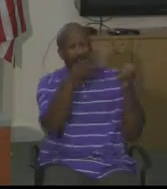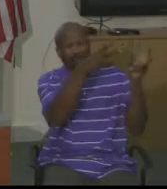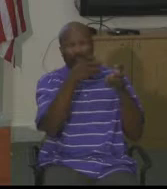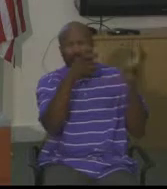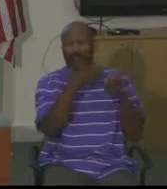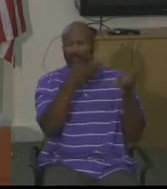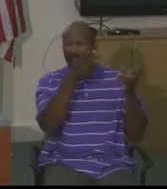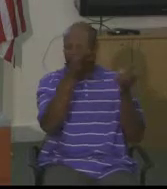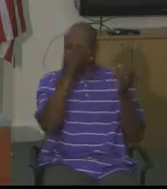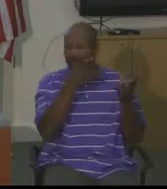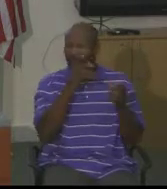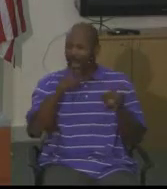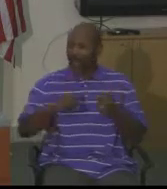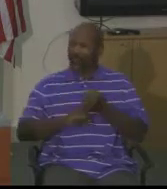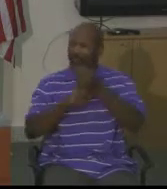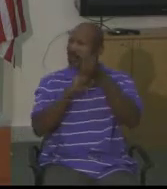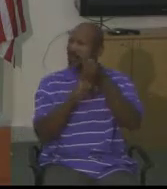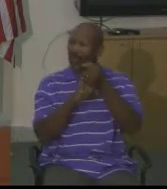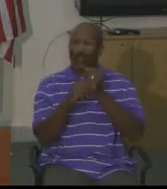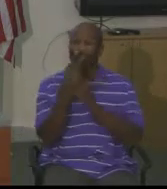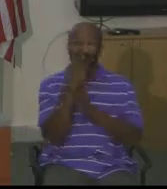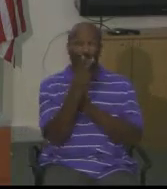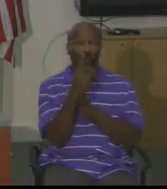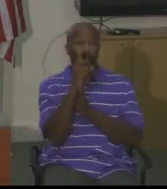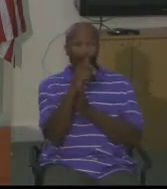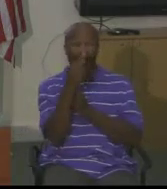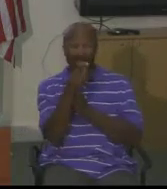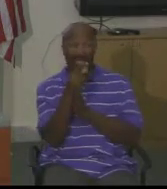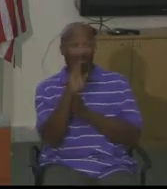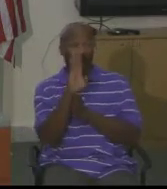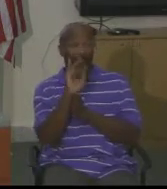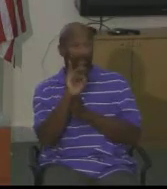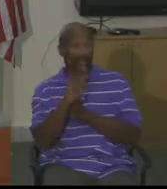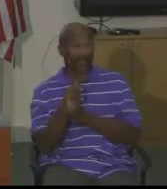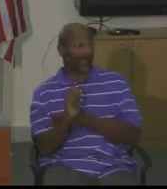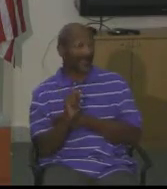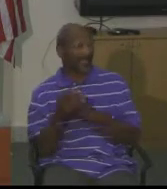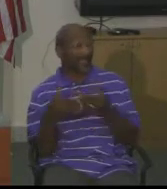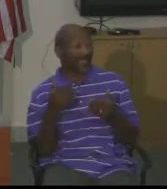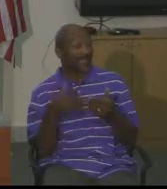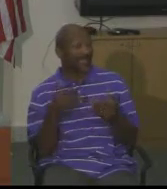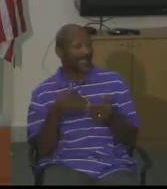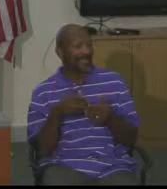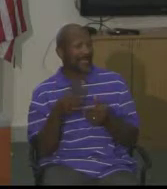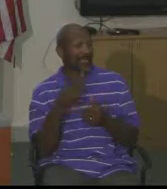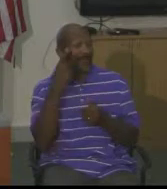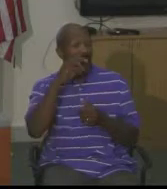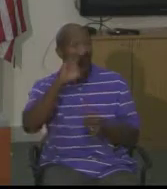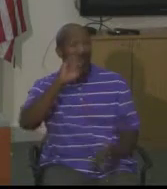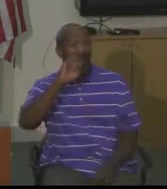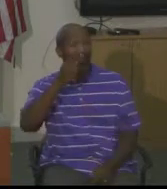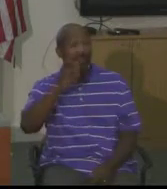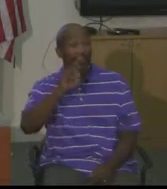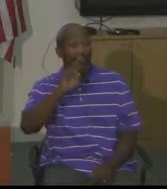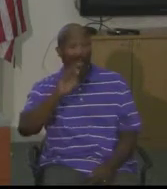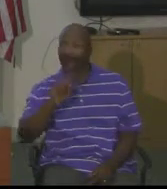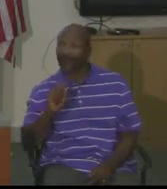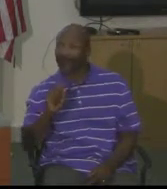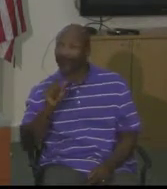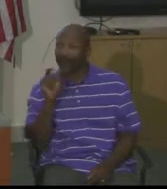So I can support 2 1 gigabit Ethernet connectors in one